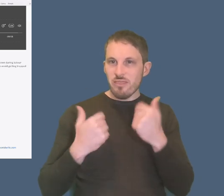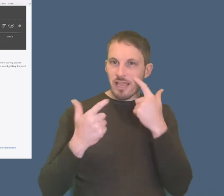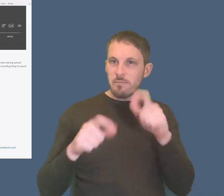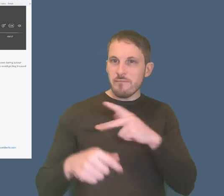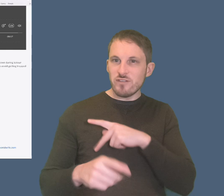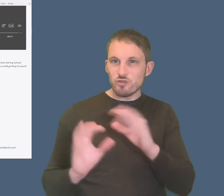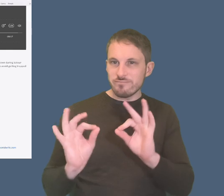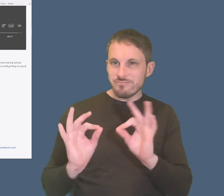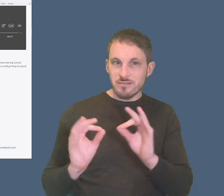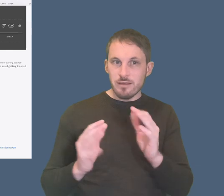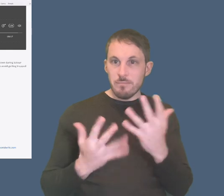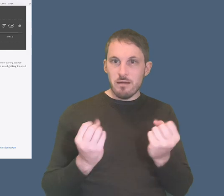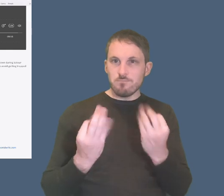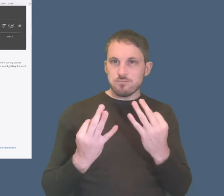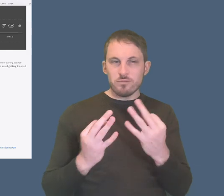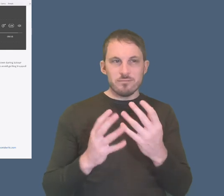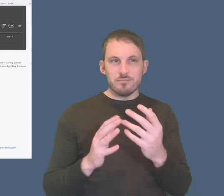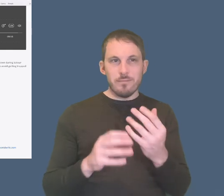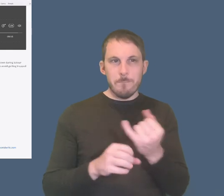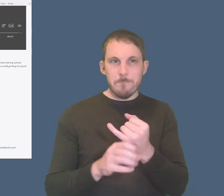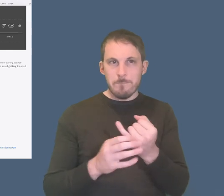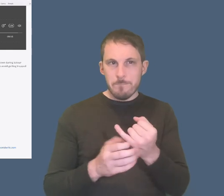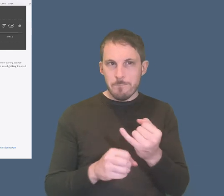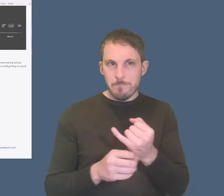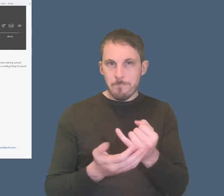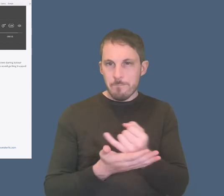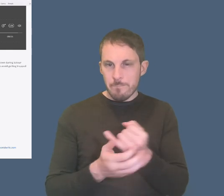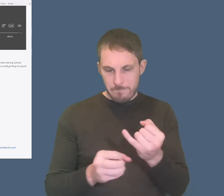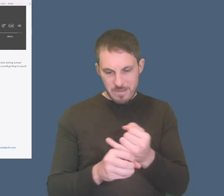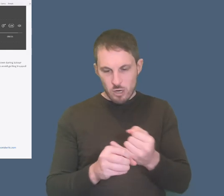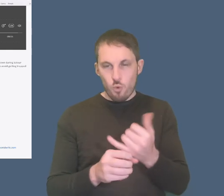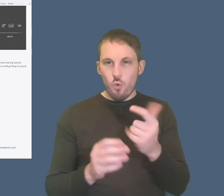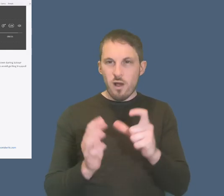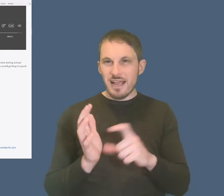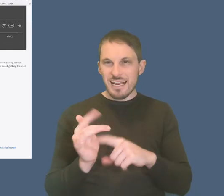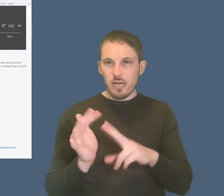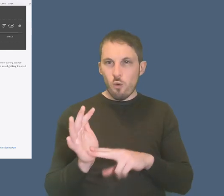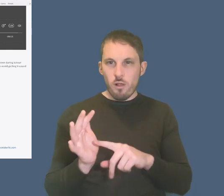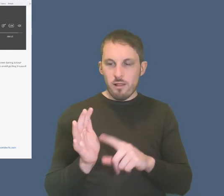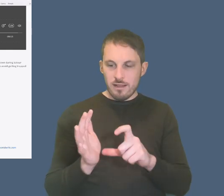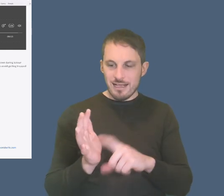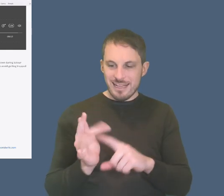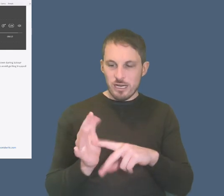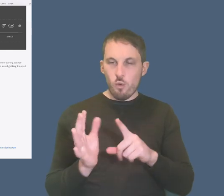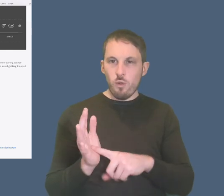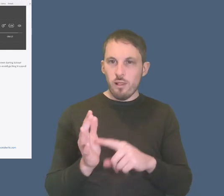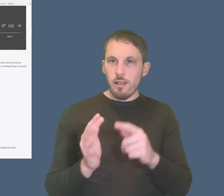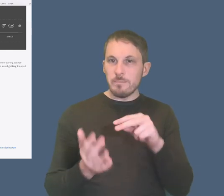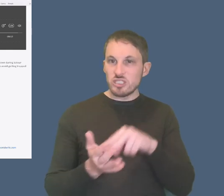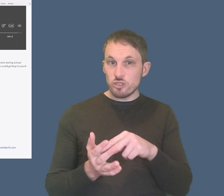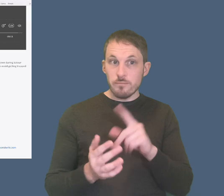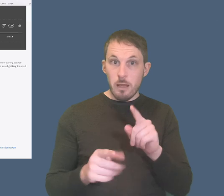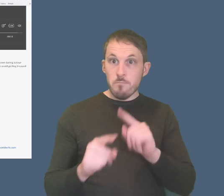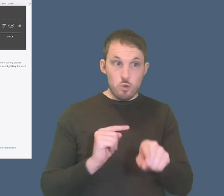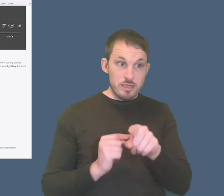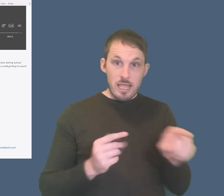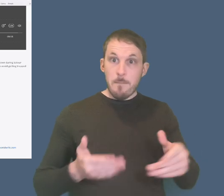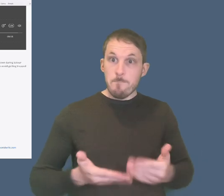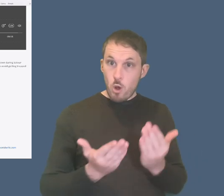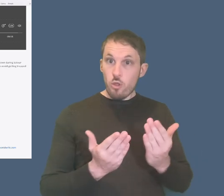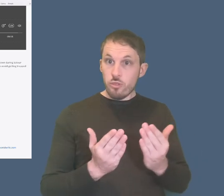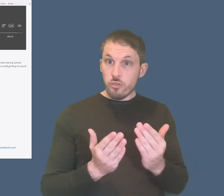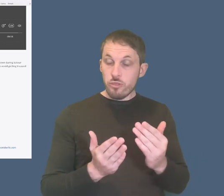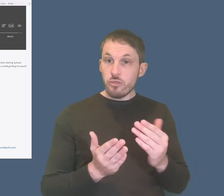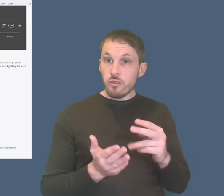there's no influence of a medical or clinical person in the space, and we know from this that birthing positions that women reported using